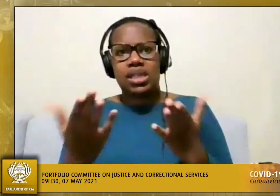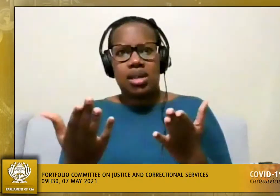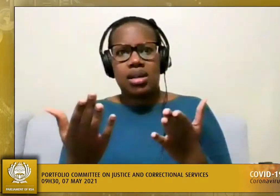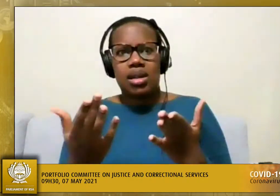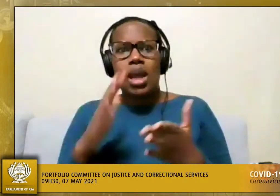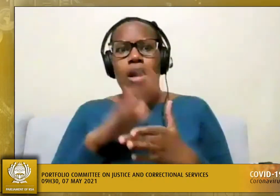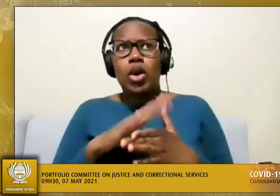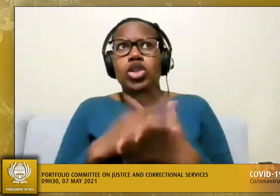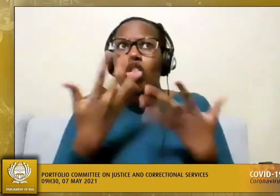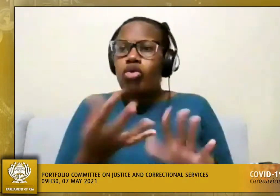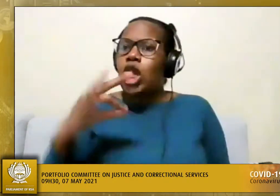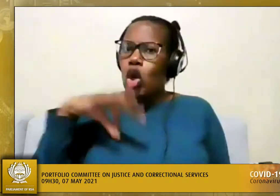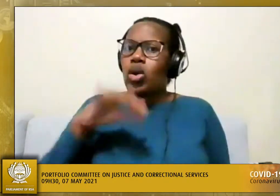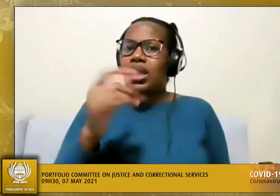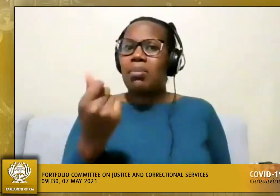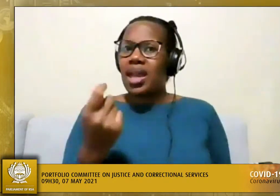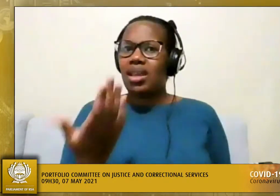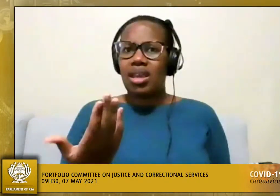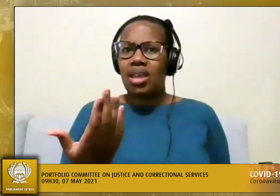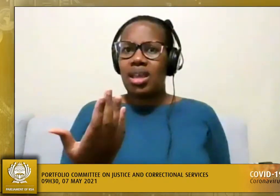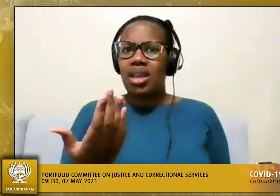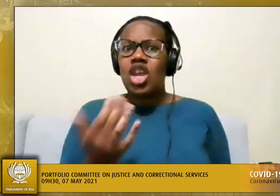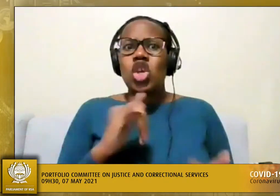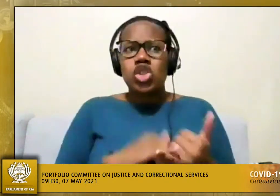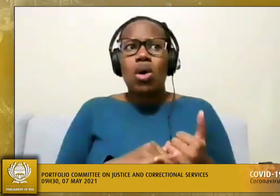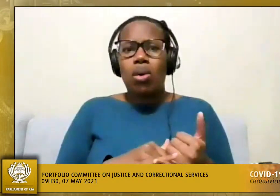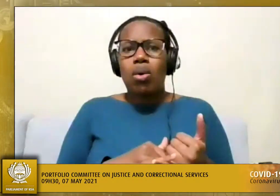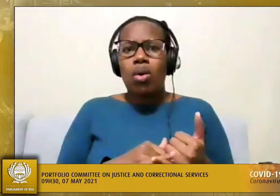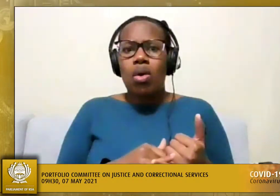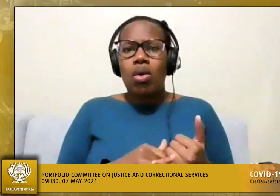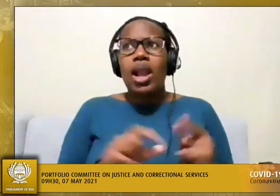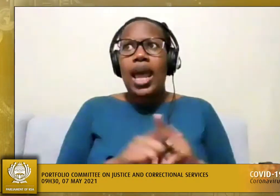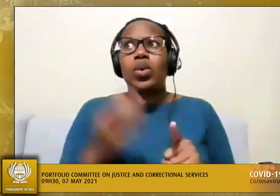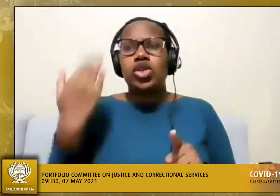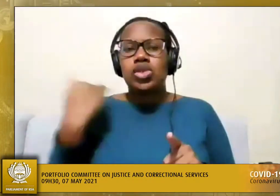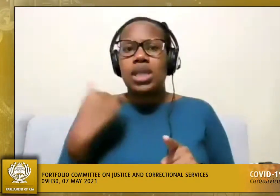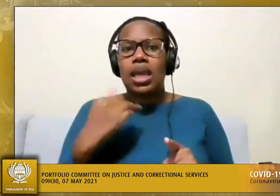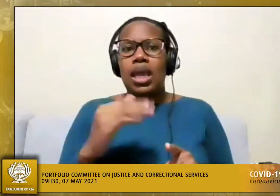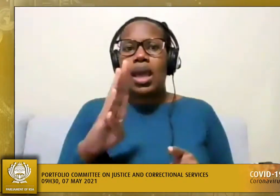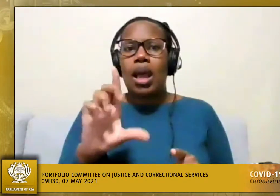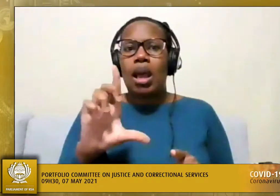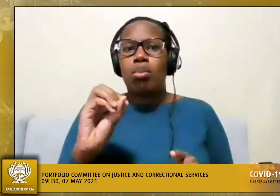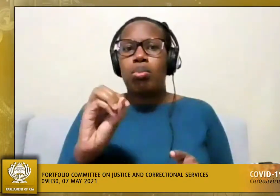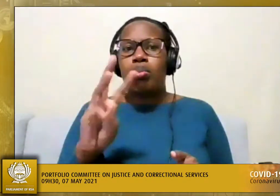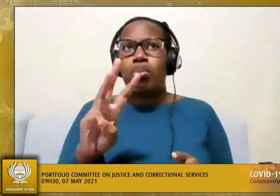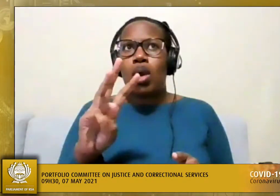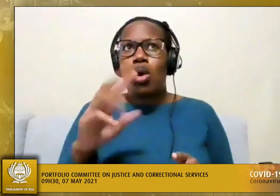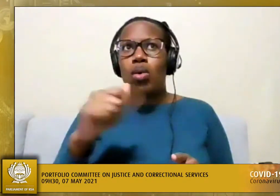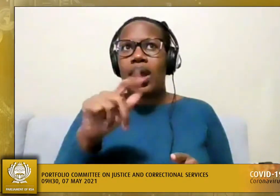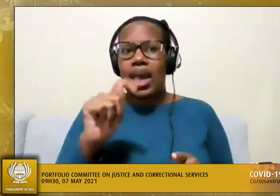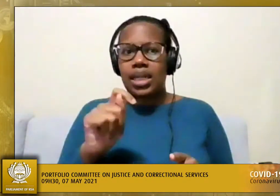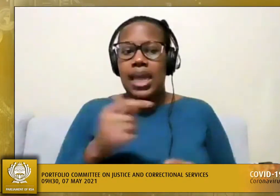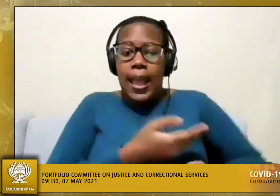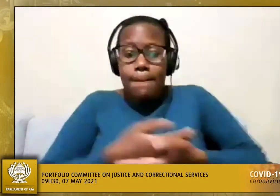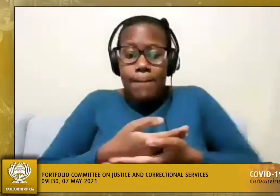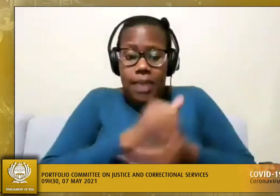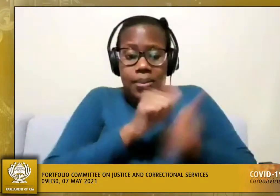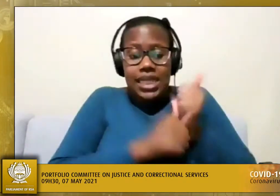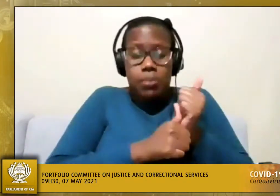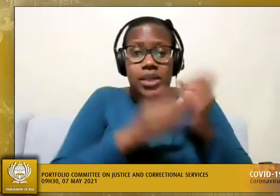they're already earning their money inside I earn as a as we used to say a blanket a baby deputy director is earning more